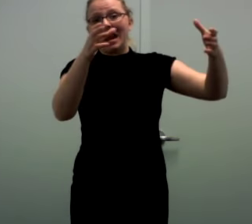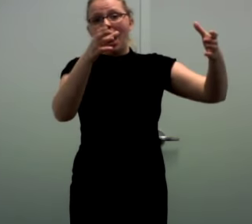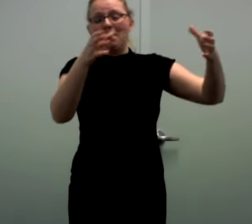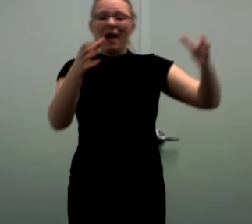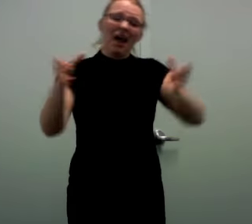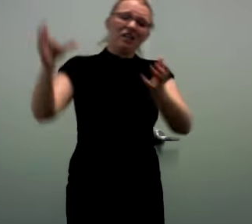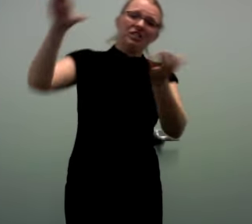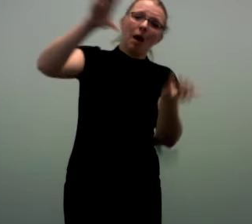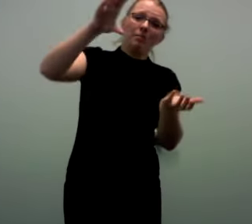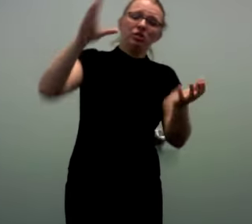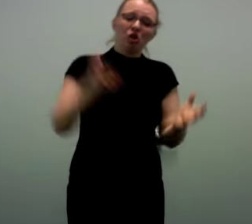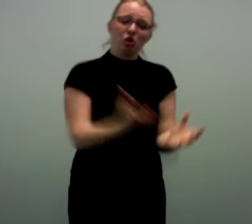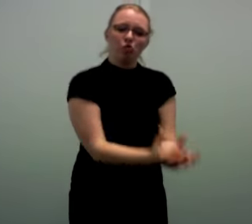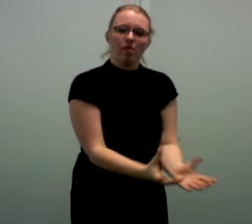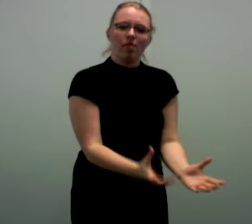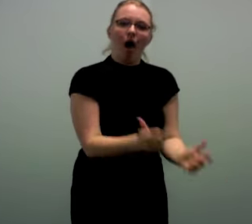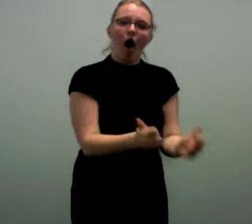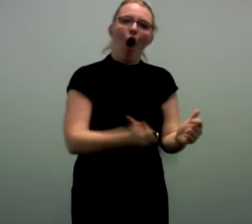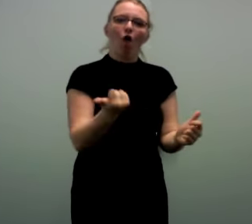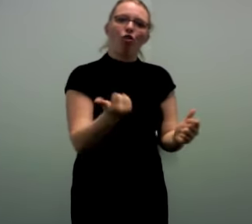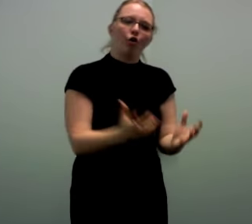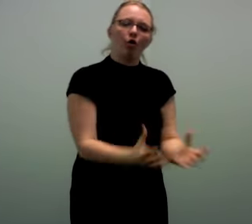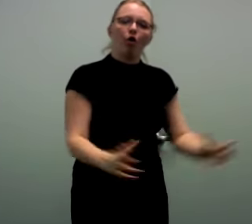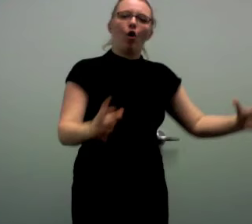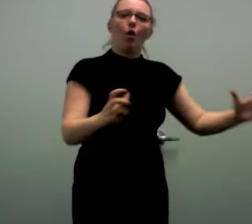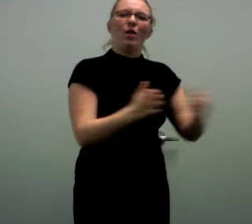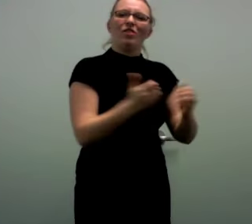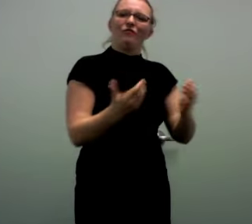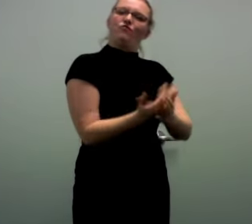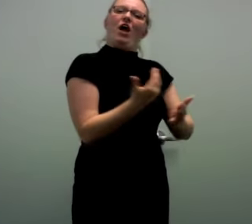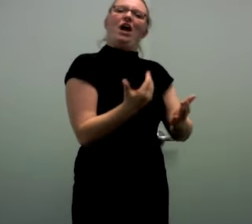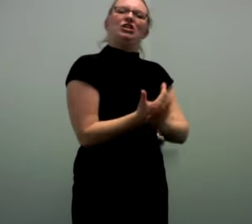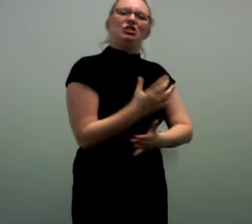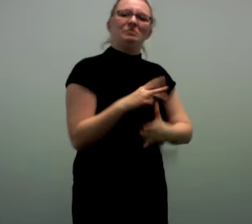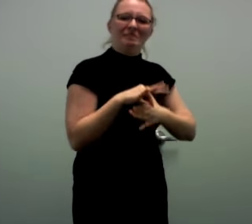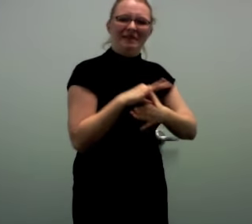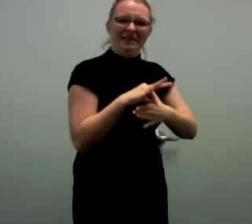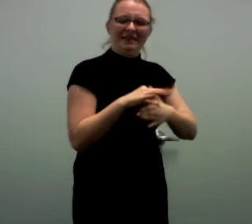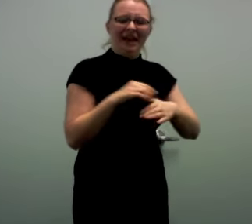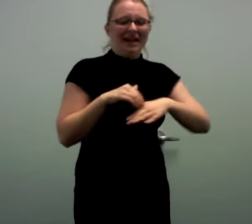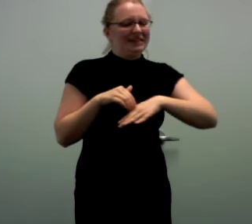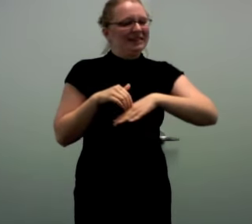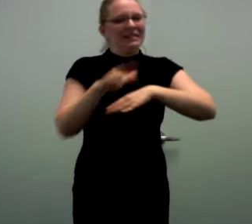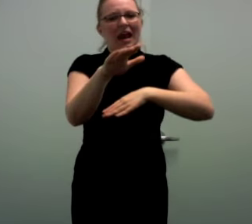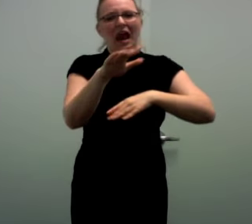the hoppers with fresh meat and sent out to the public.